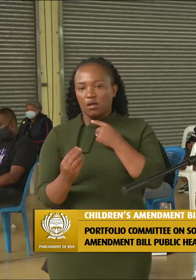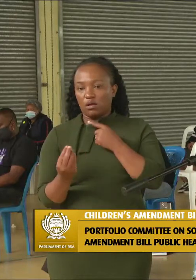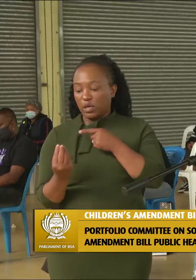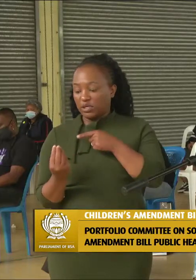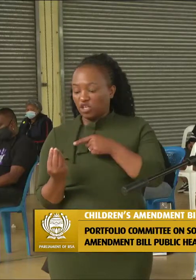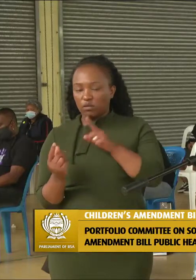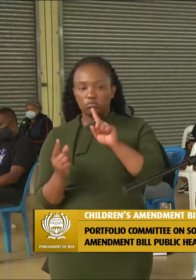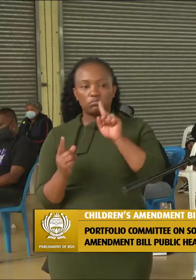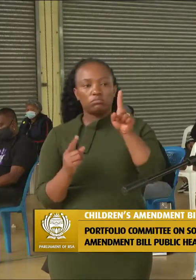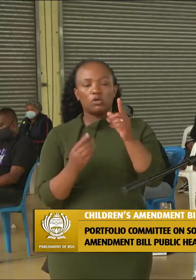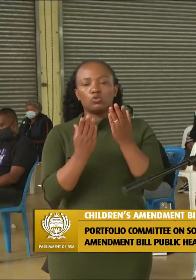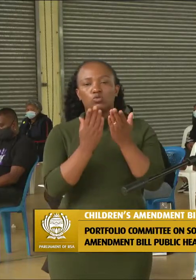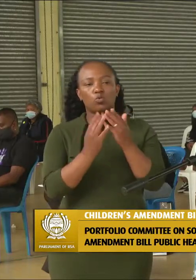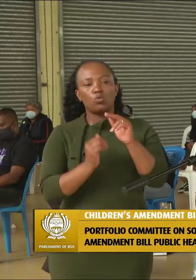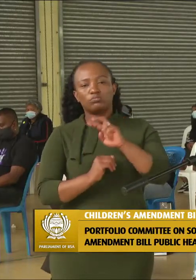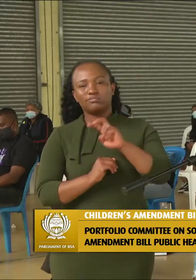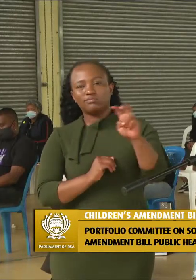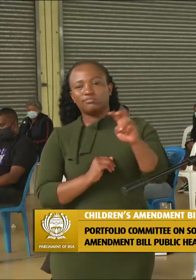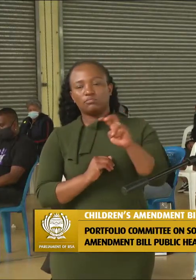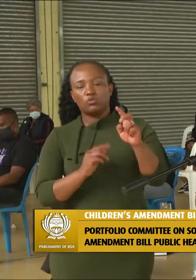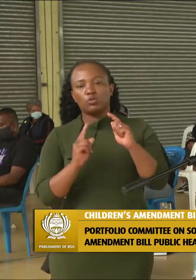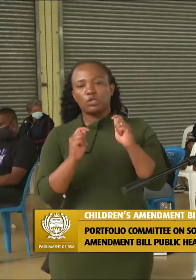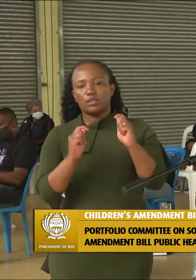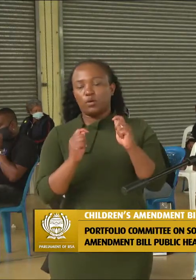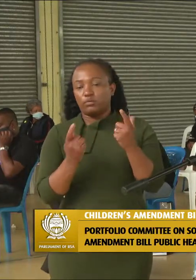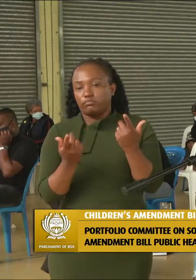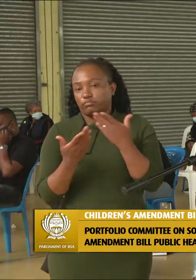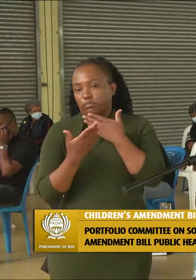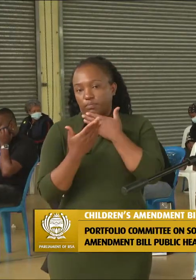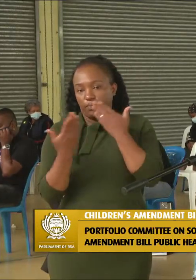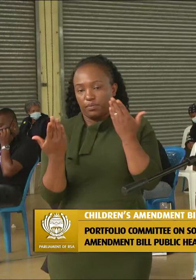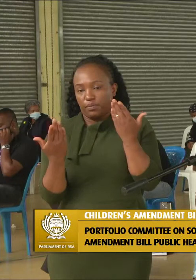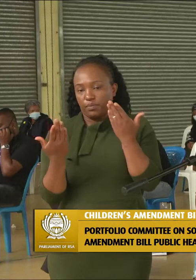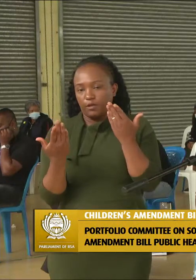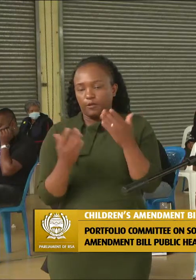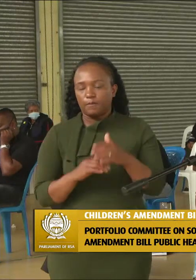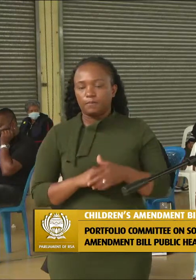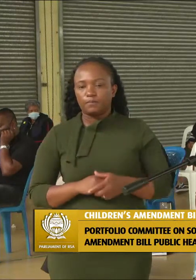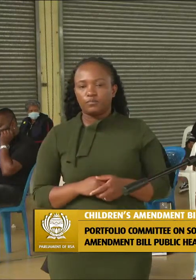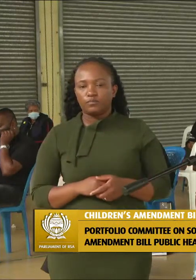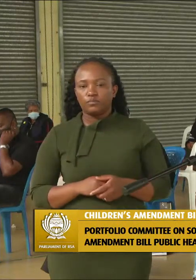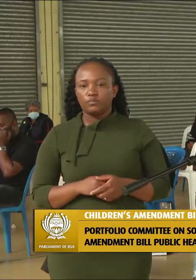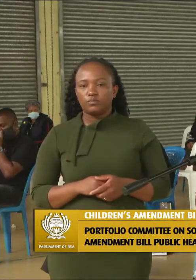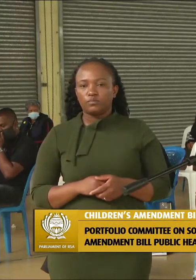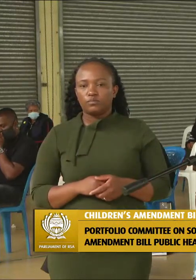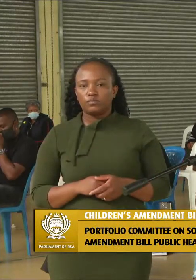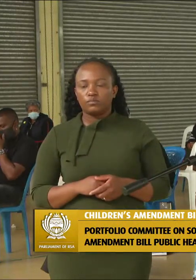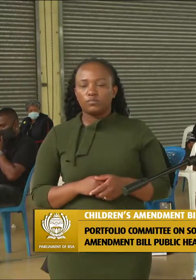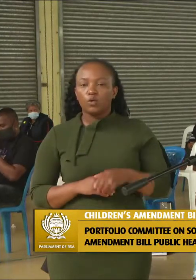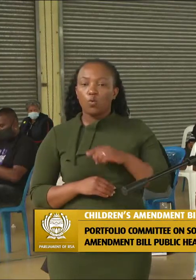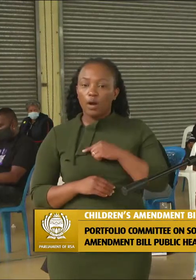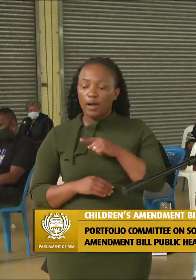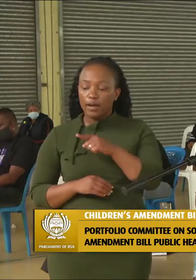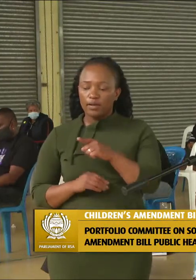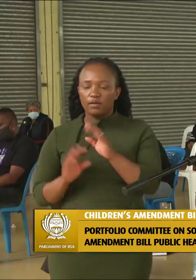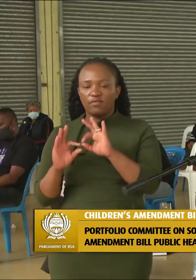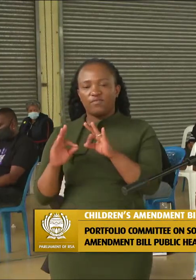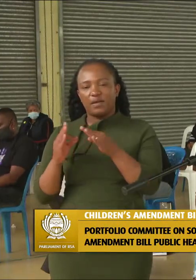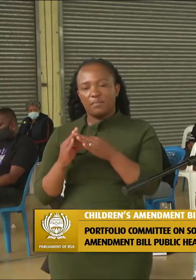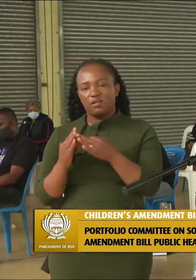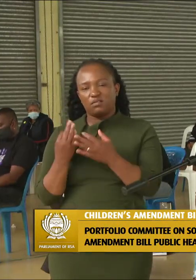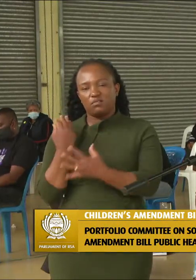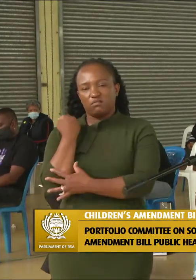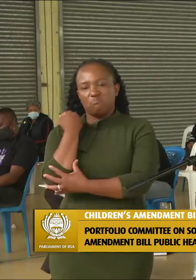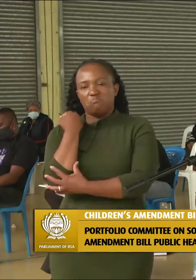bese bayomfikisa esikoleni ngenxa ukuthi isikhathi esiningi kusuke kwabantu abaphila impilo ehlwempu. Sometimes you